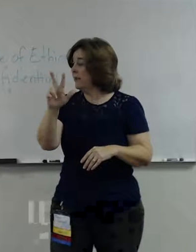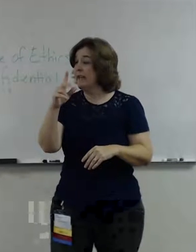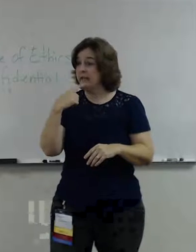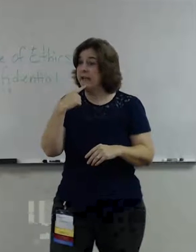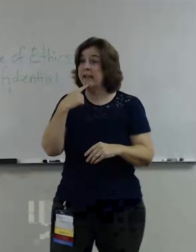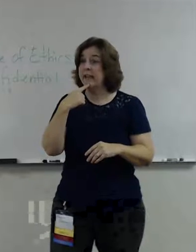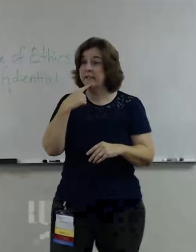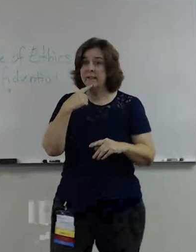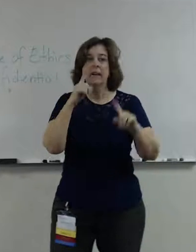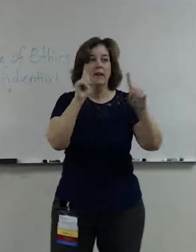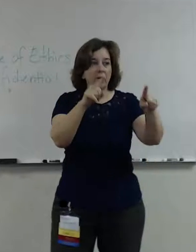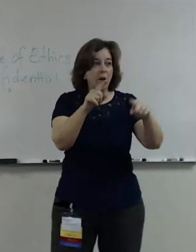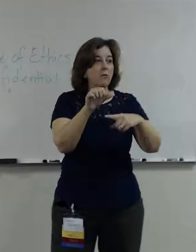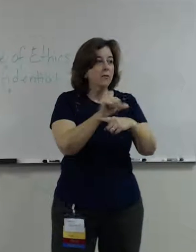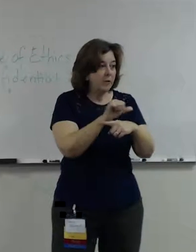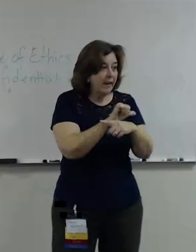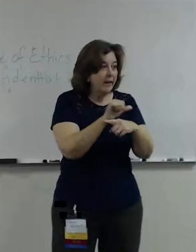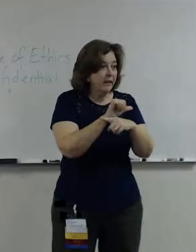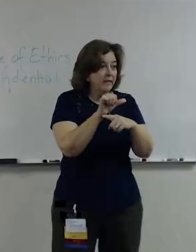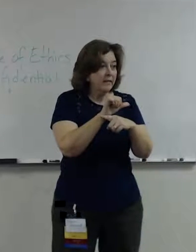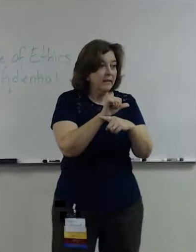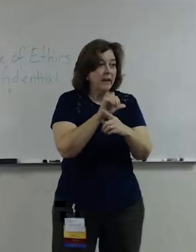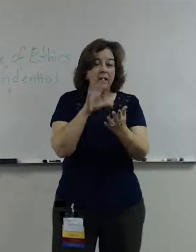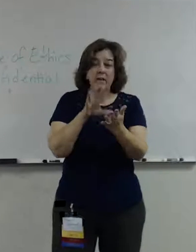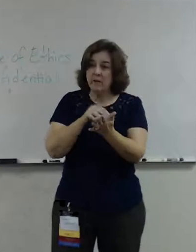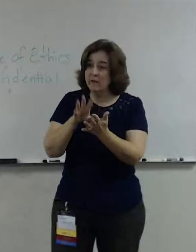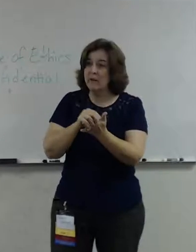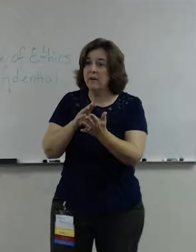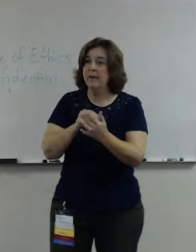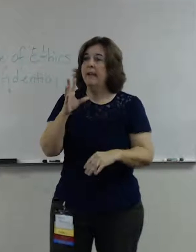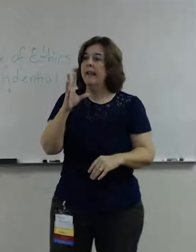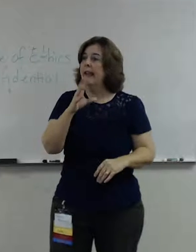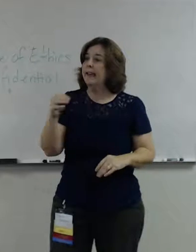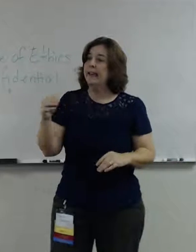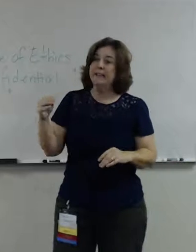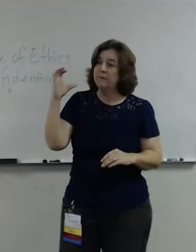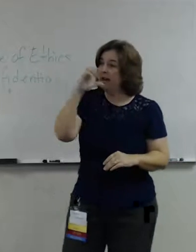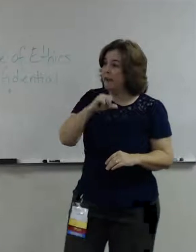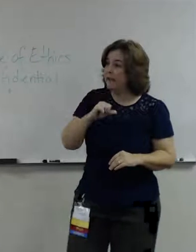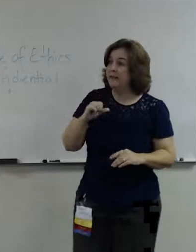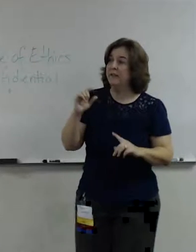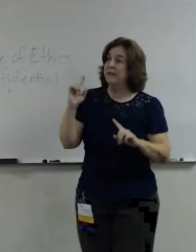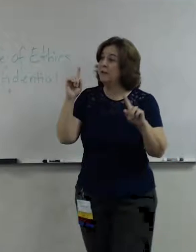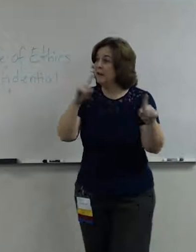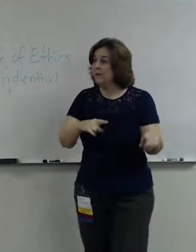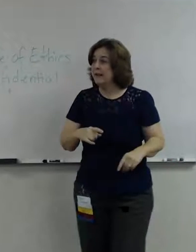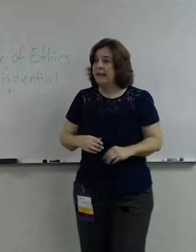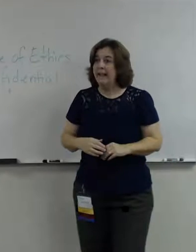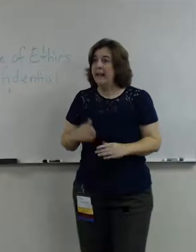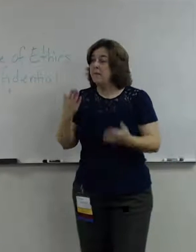2.3 says go to trainings and go to learn. And guess what? You go, and maybe